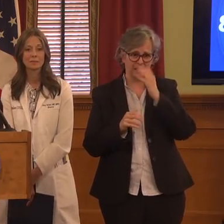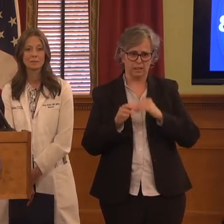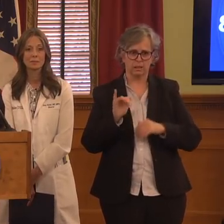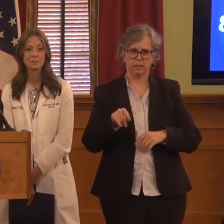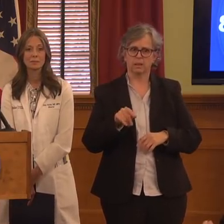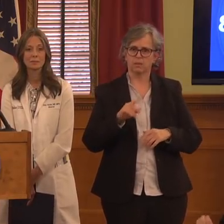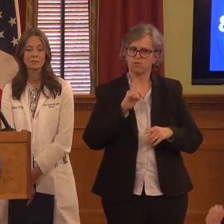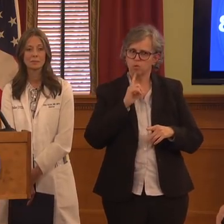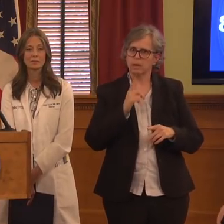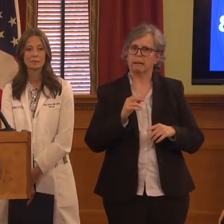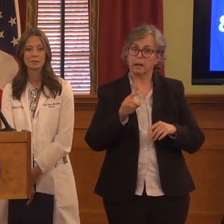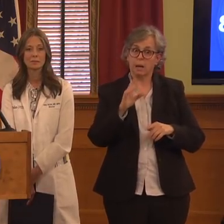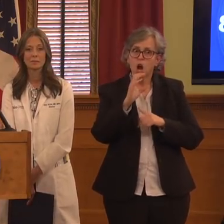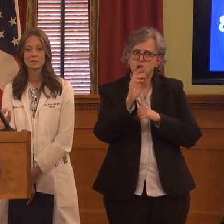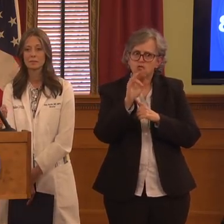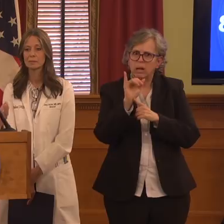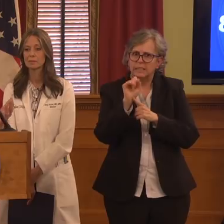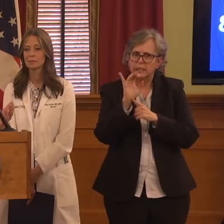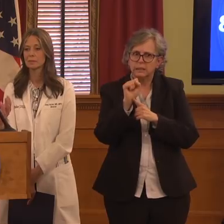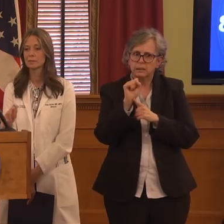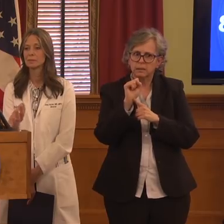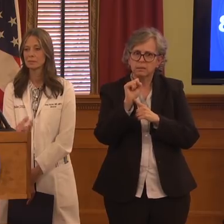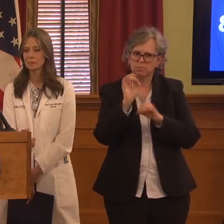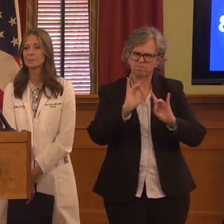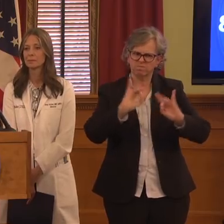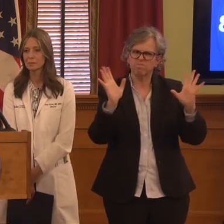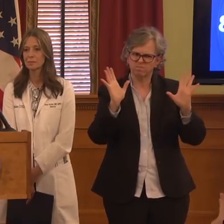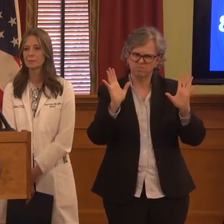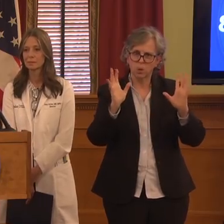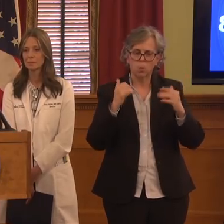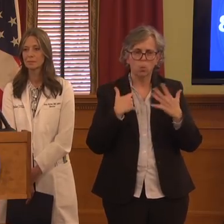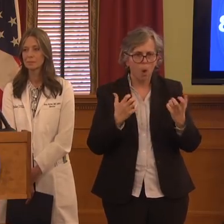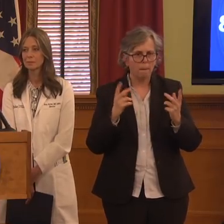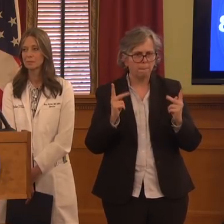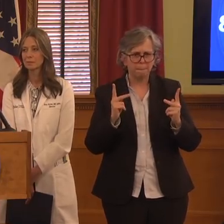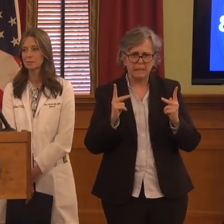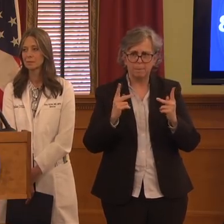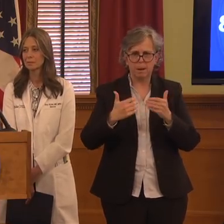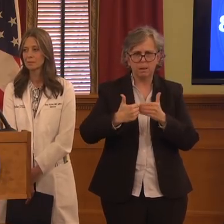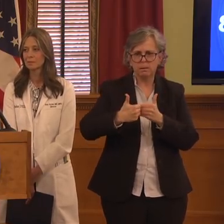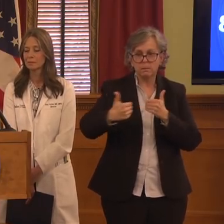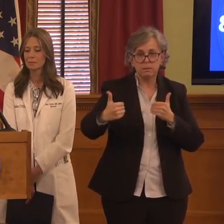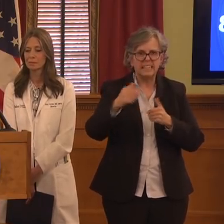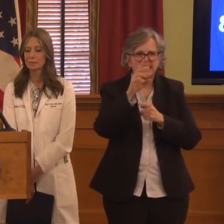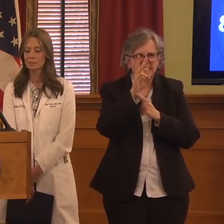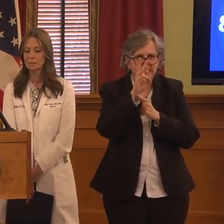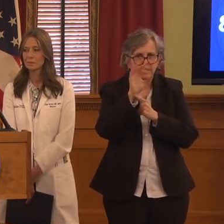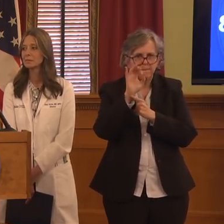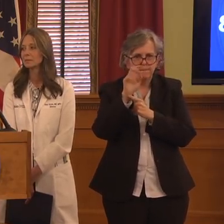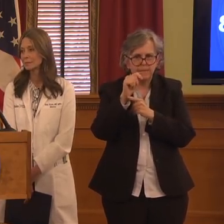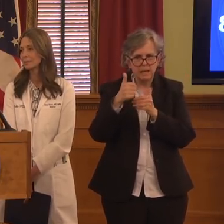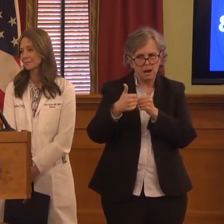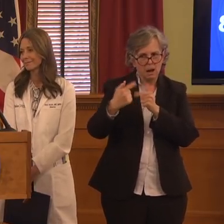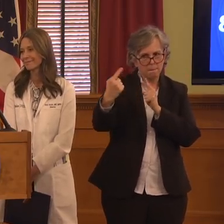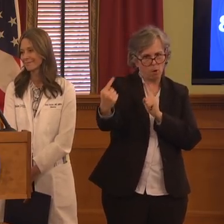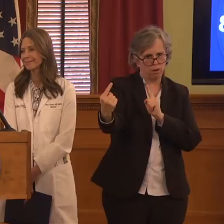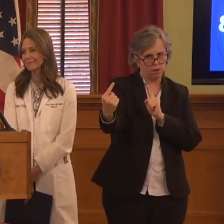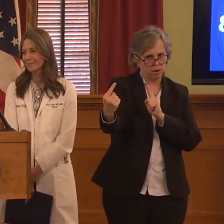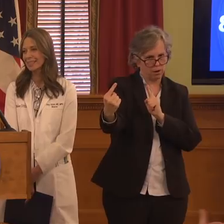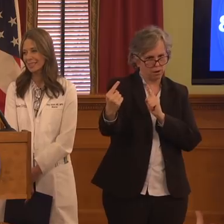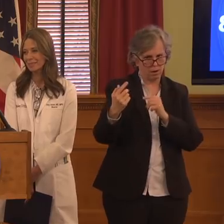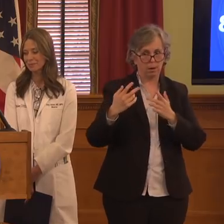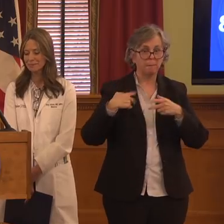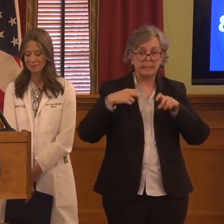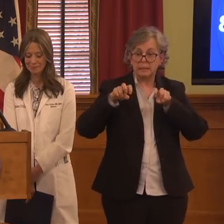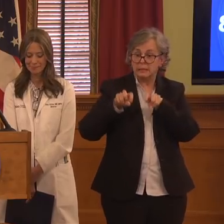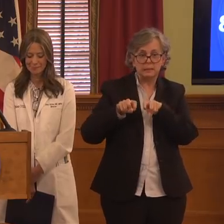crisis, we're looking for people to be able to stay six feet apart. That is the safest way to be.